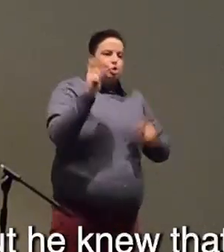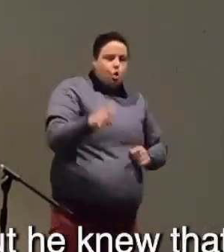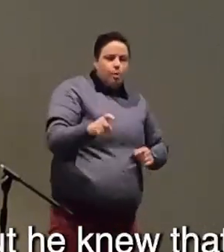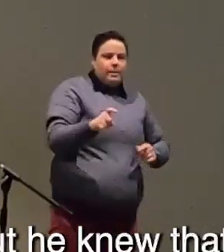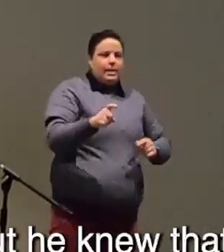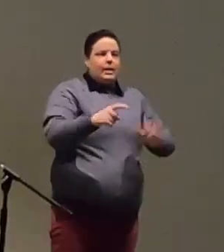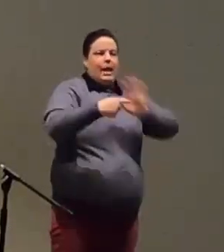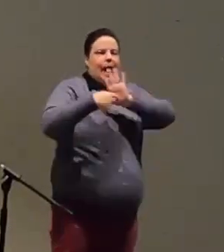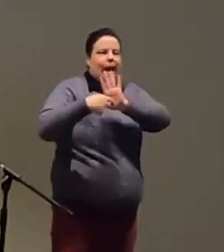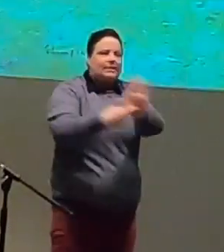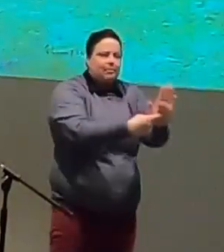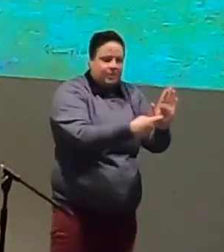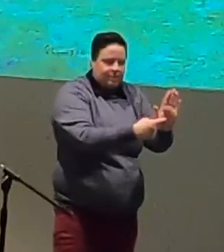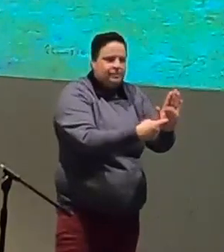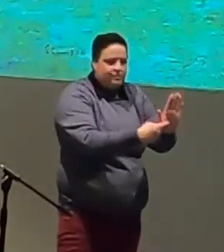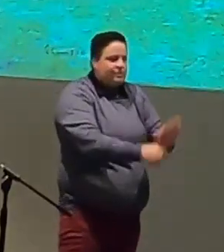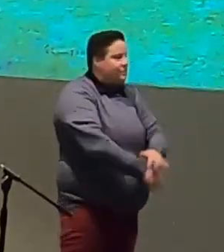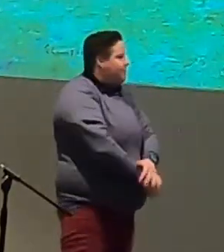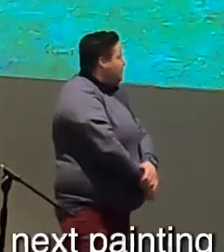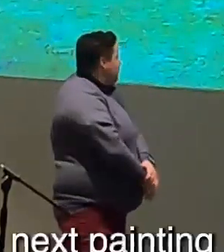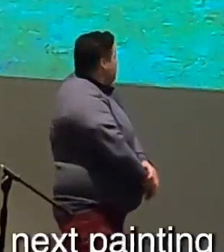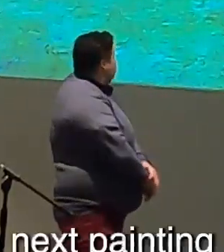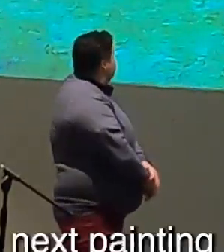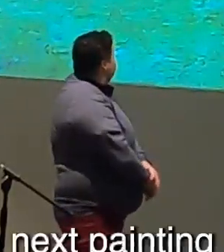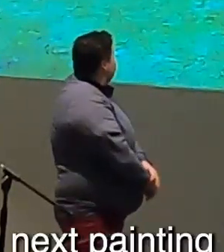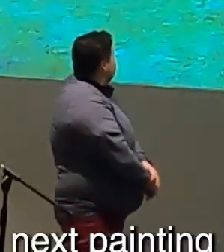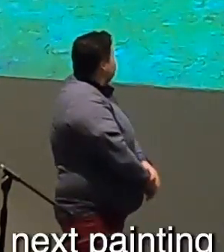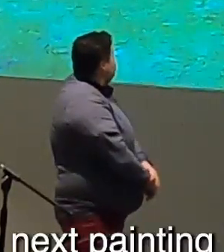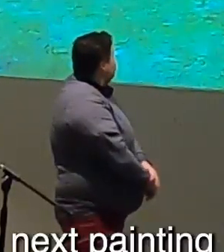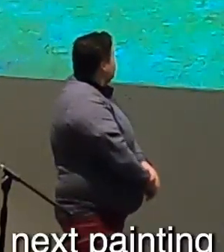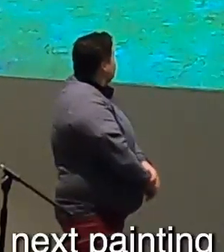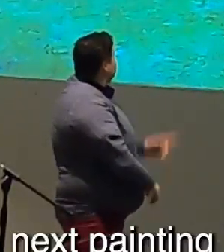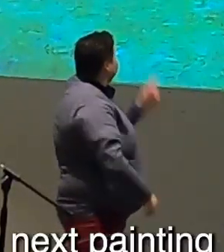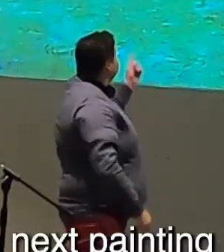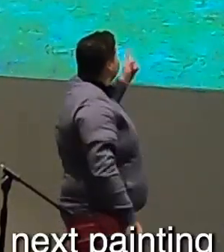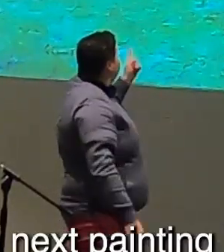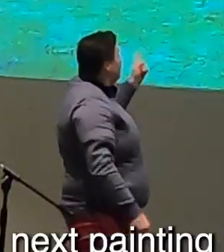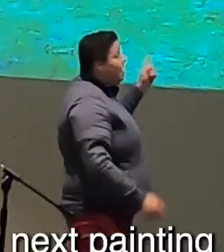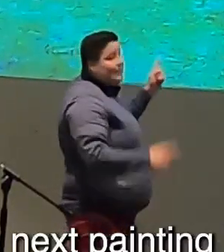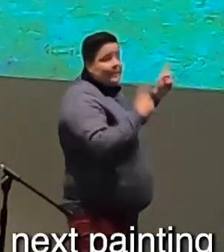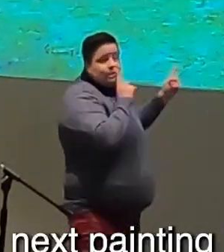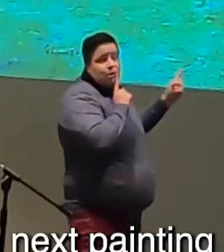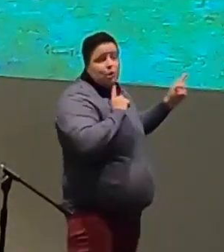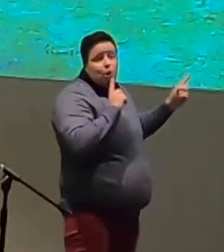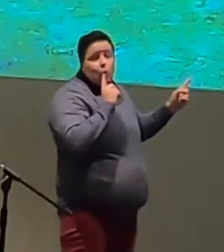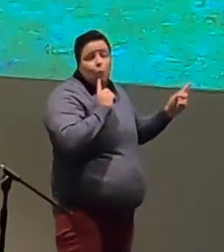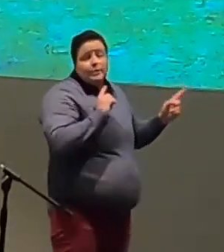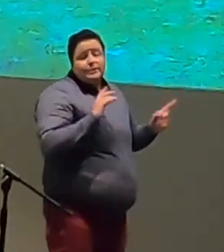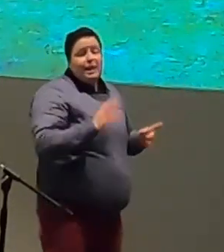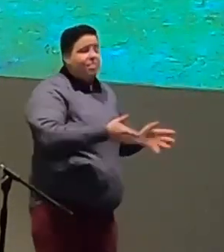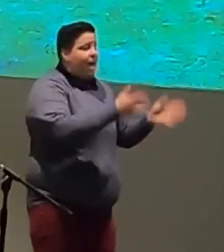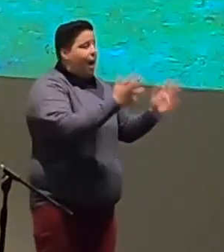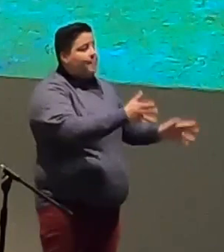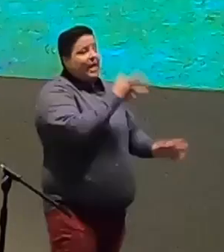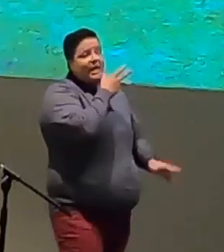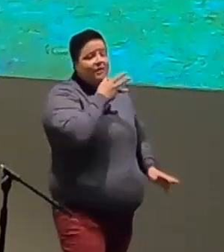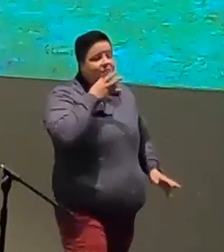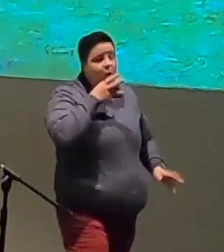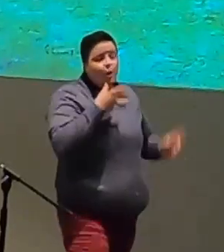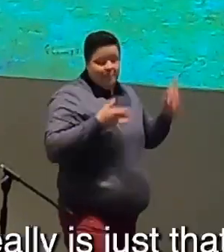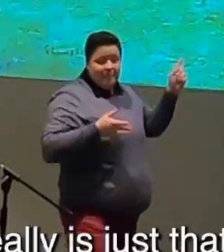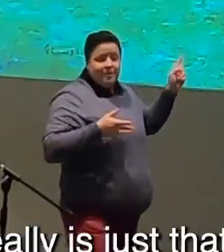be exhibited. The next painting is more of this sort of lonely scene here. It's titled Abandoned